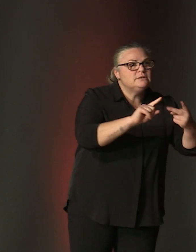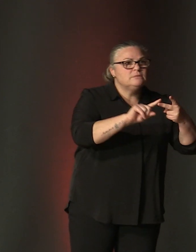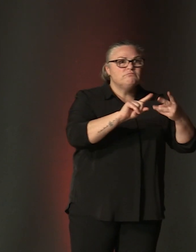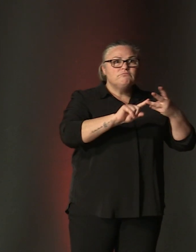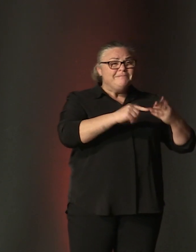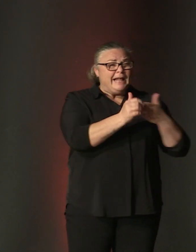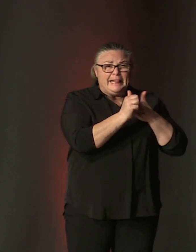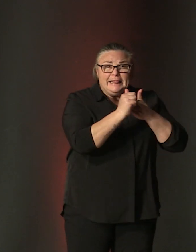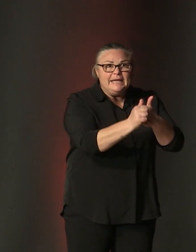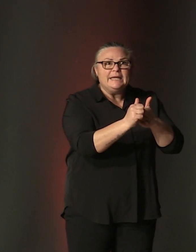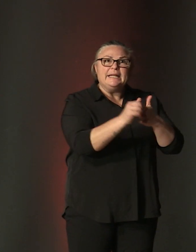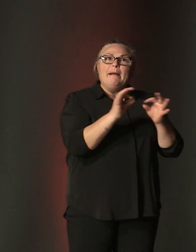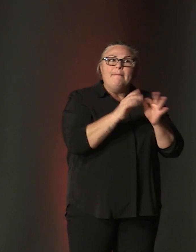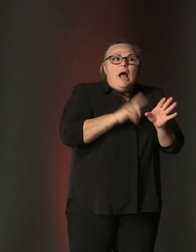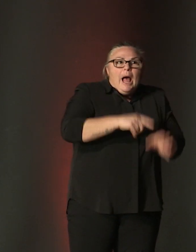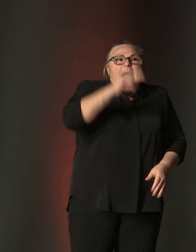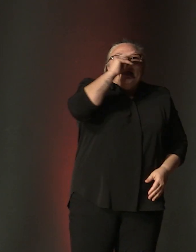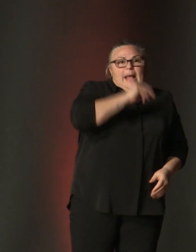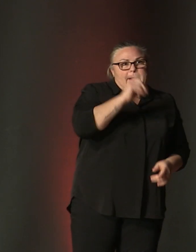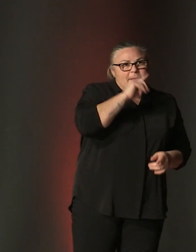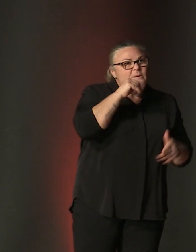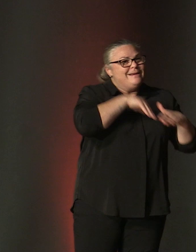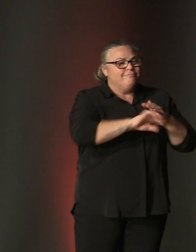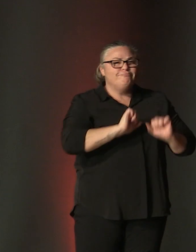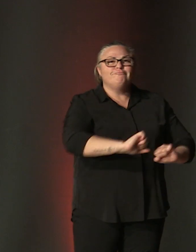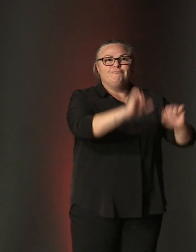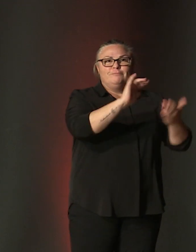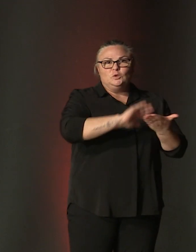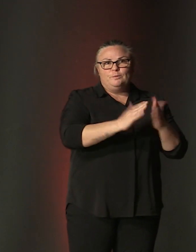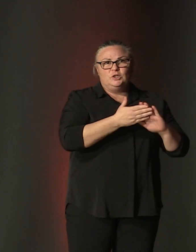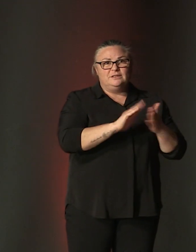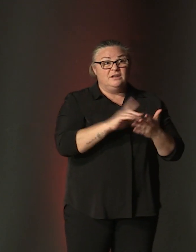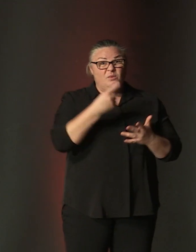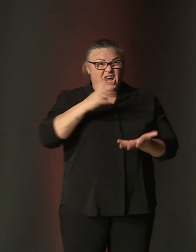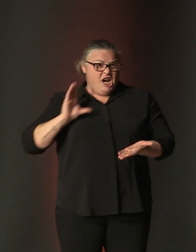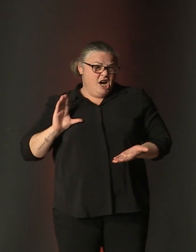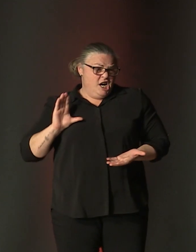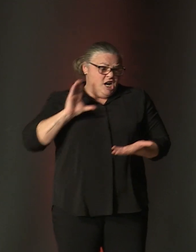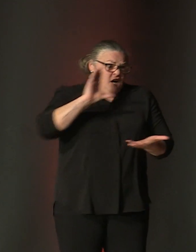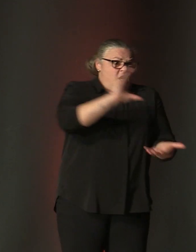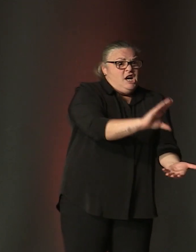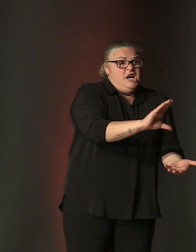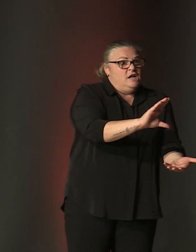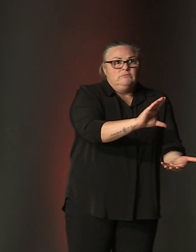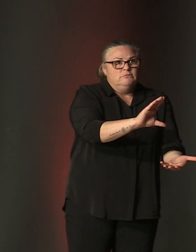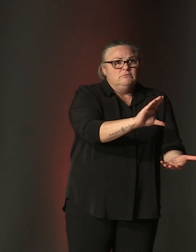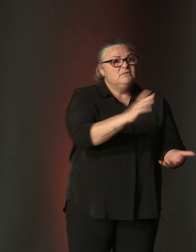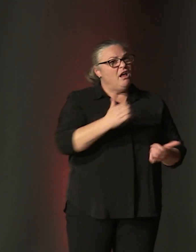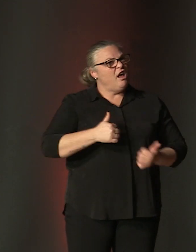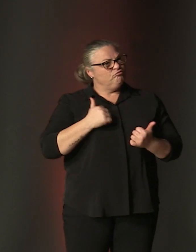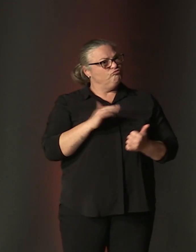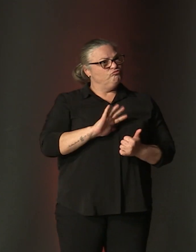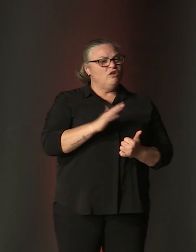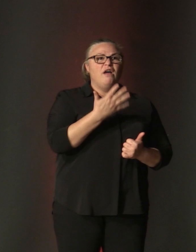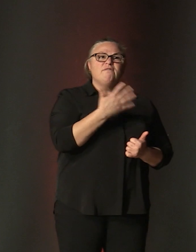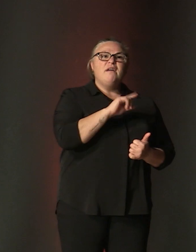their communities. And it wasn't that we were giving them a huge stack of monies either. Our grants were only $5,000 to